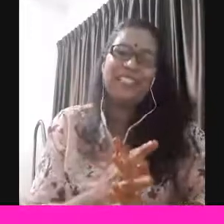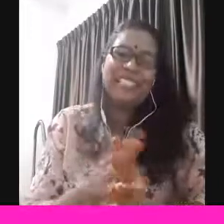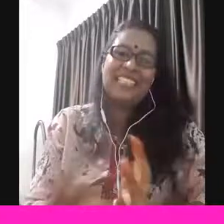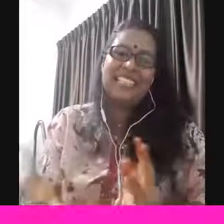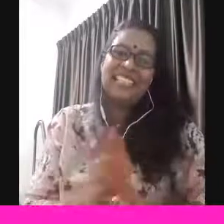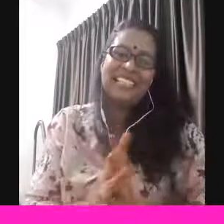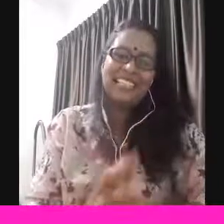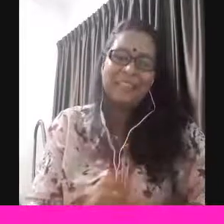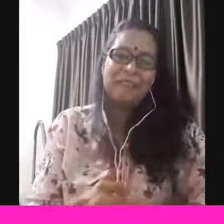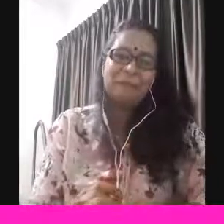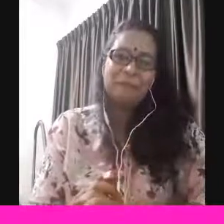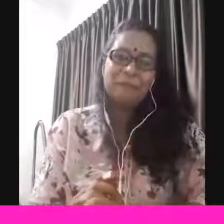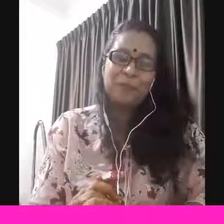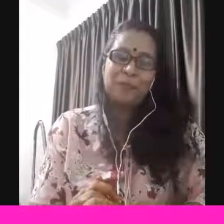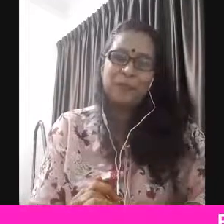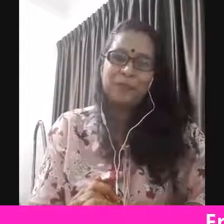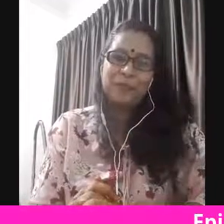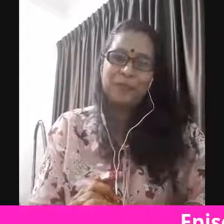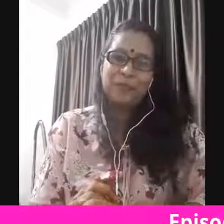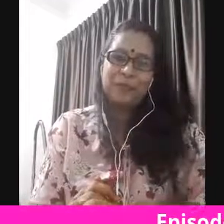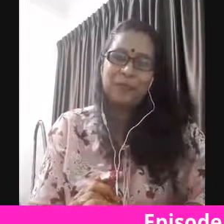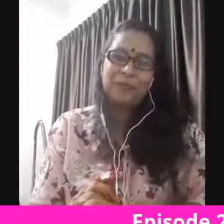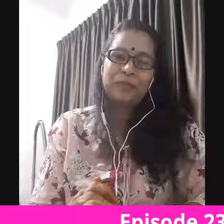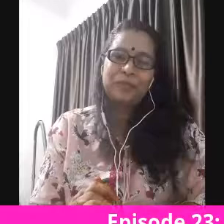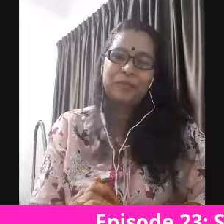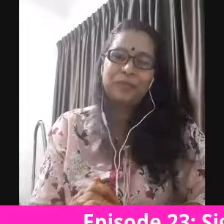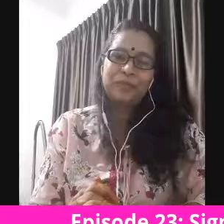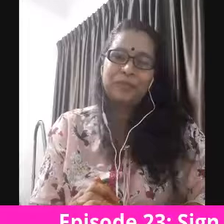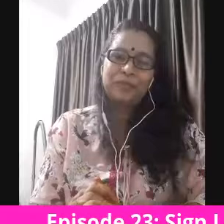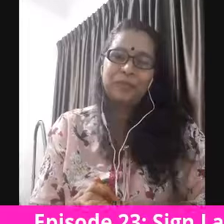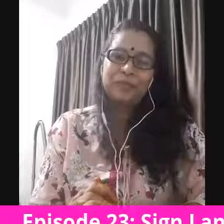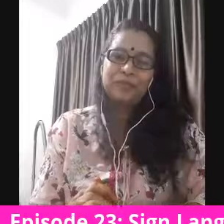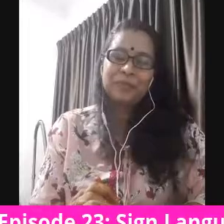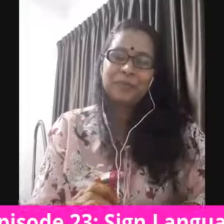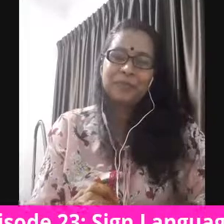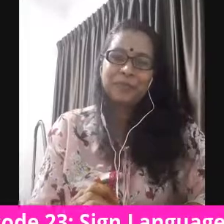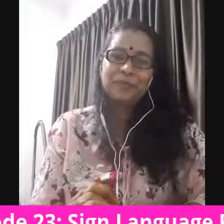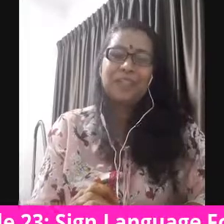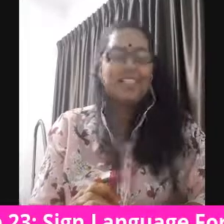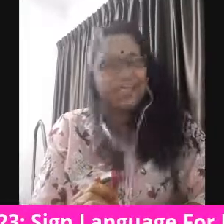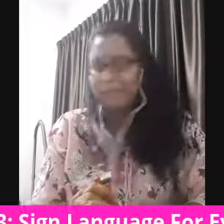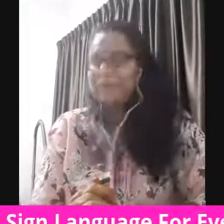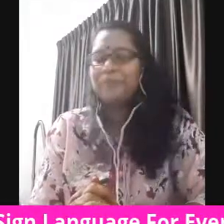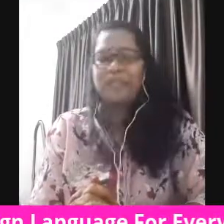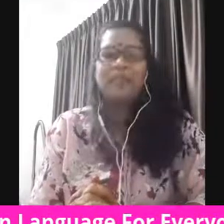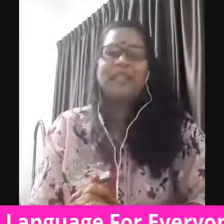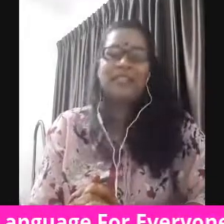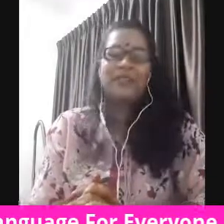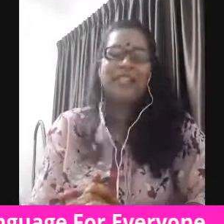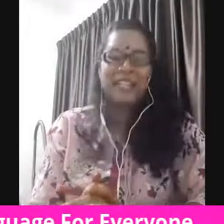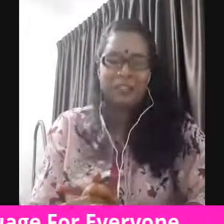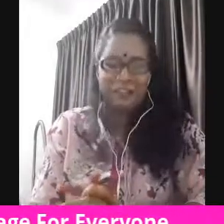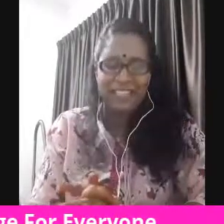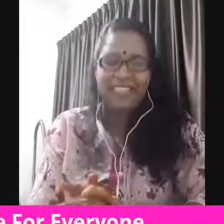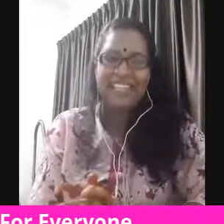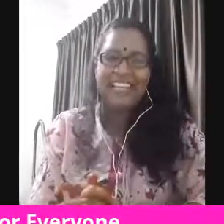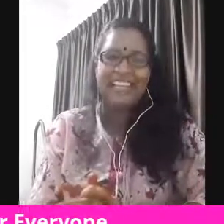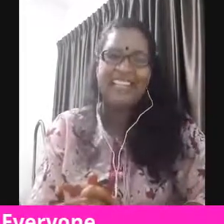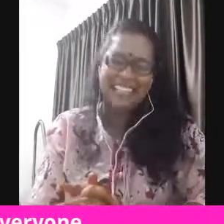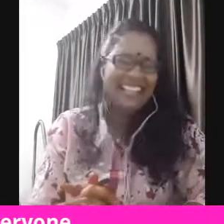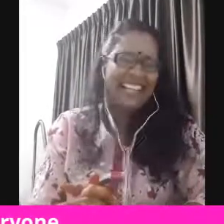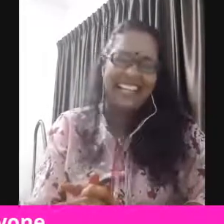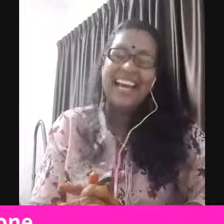of teaching. Okay. In this Yes. MCU period. I think, But it's very yeah.